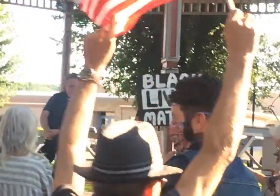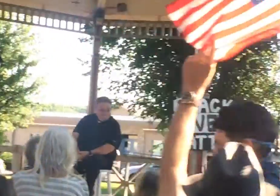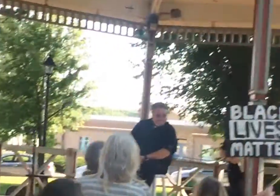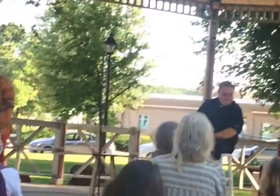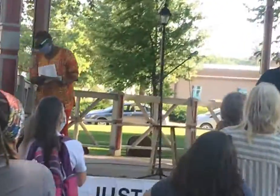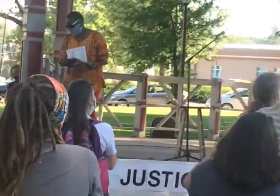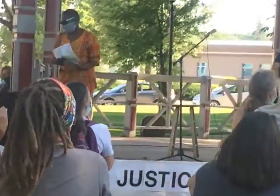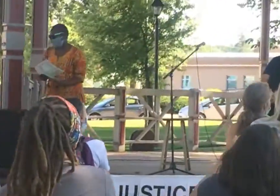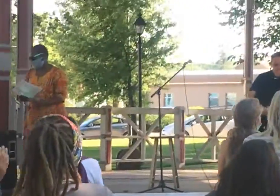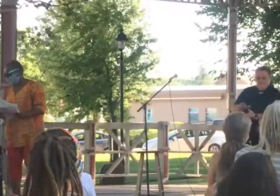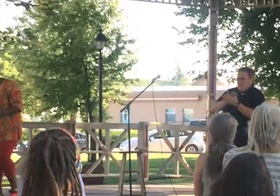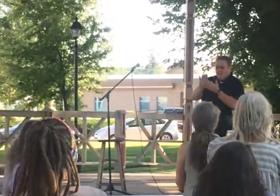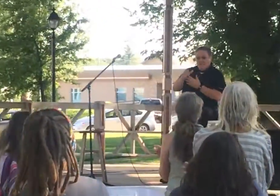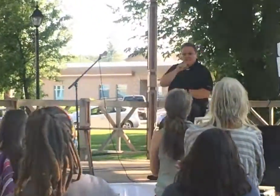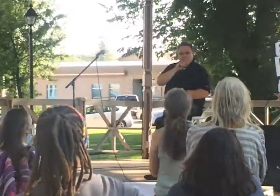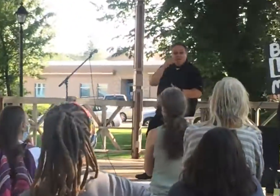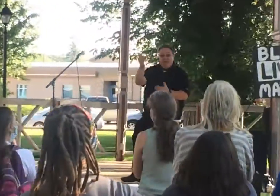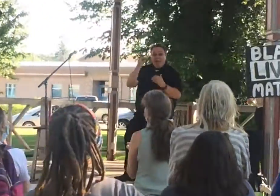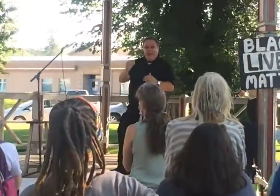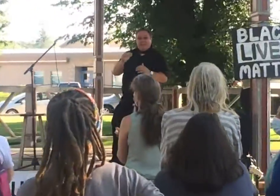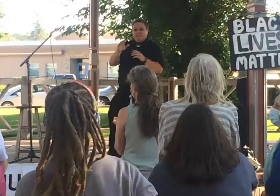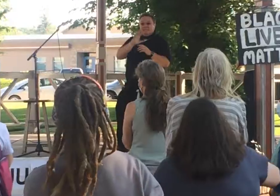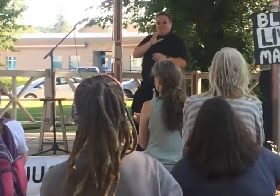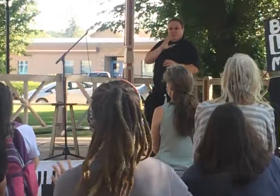while we disinfect the mic for the next speaker,